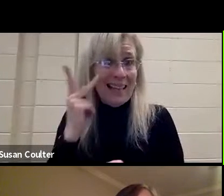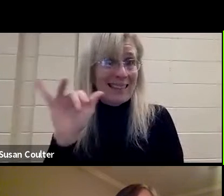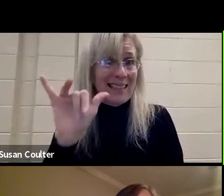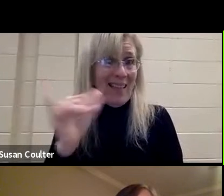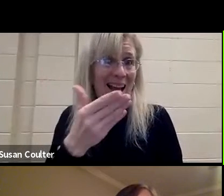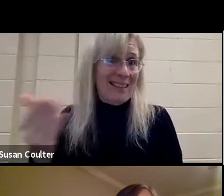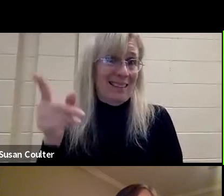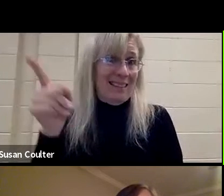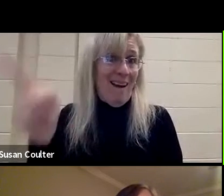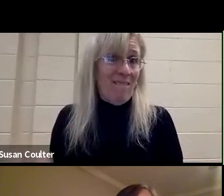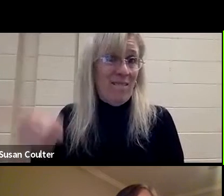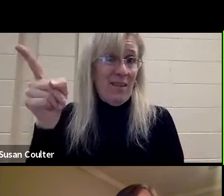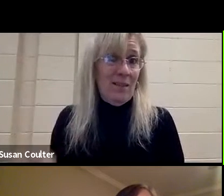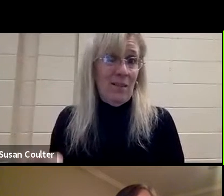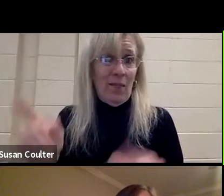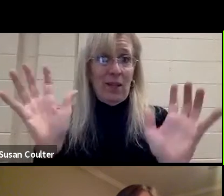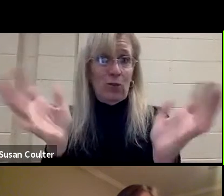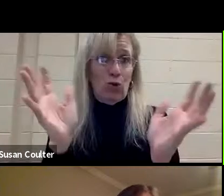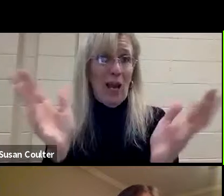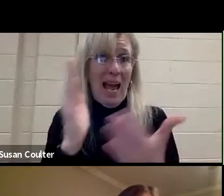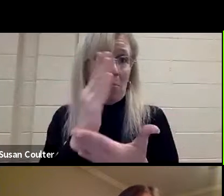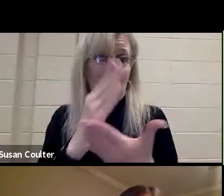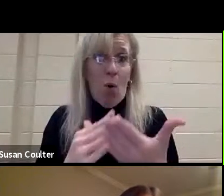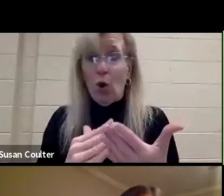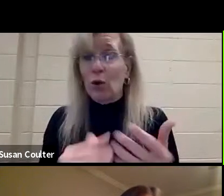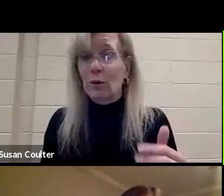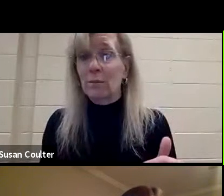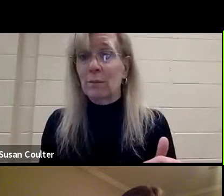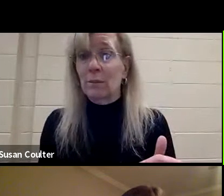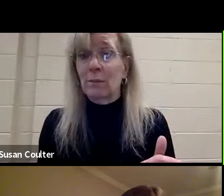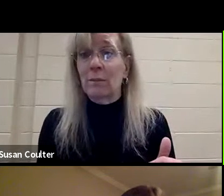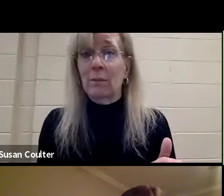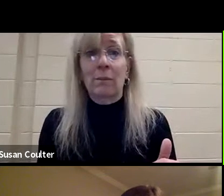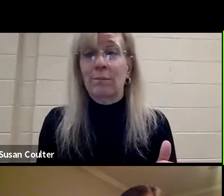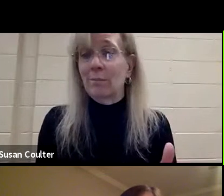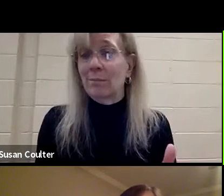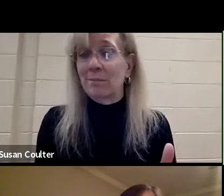I can't see that stuff, the chat part.